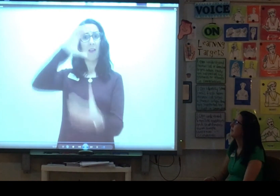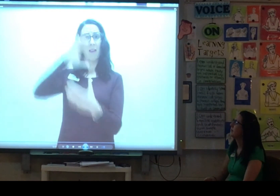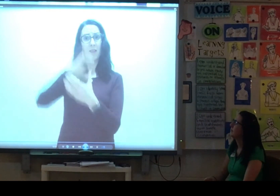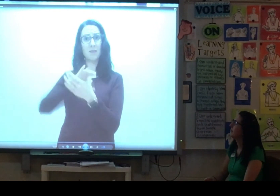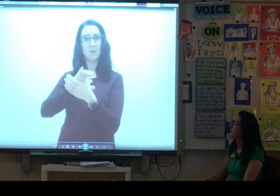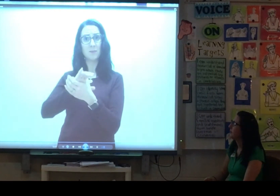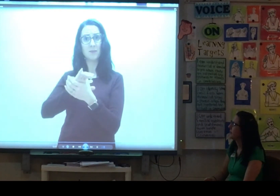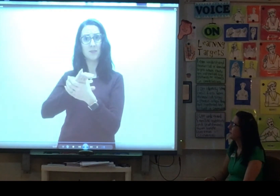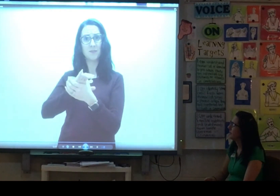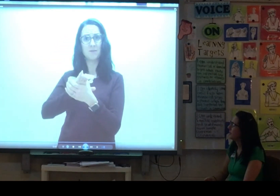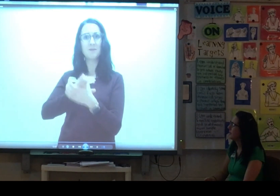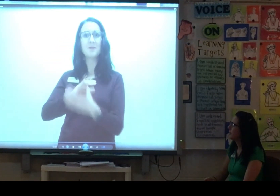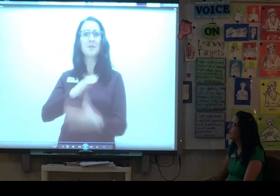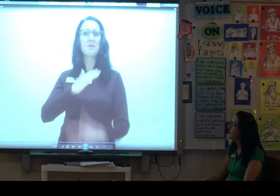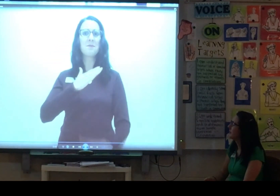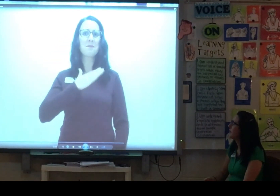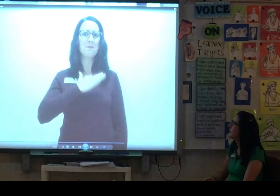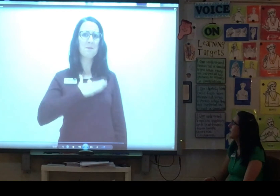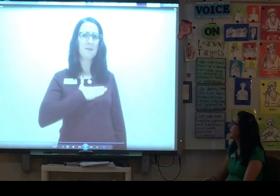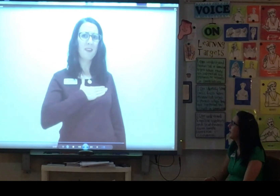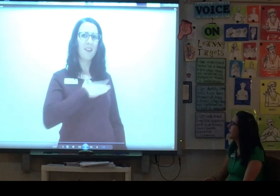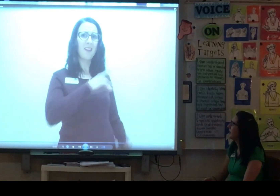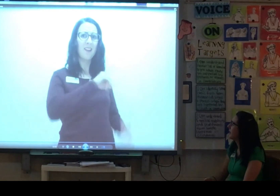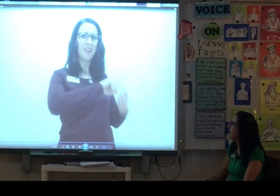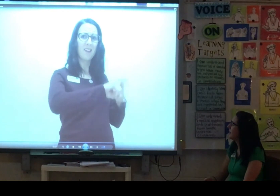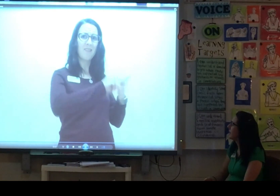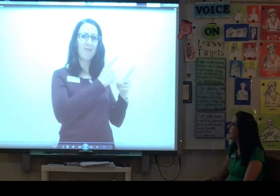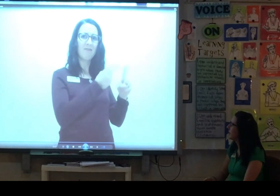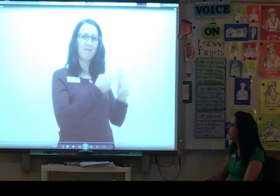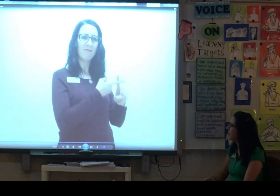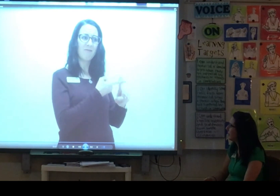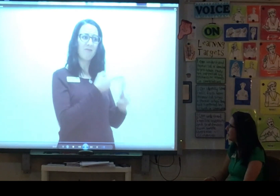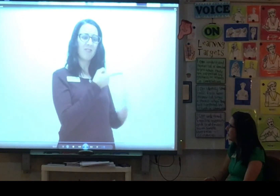my husband, my friend, Friends.